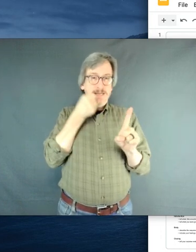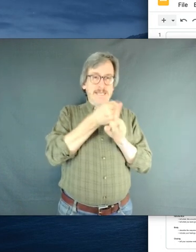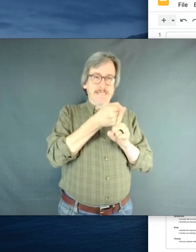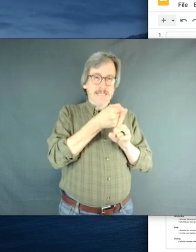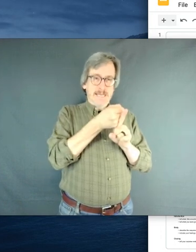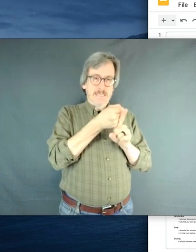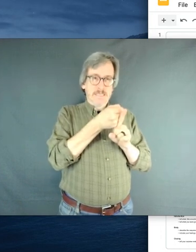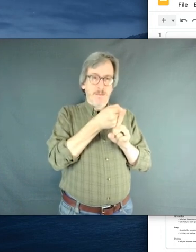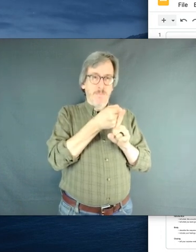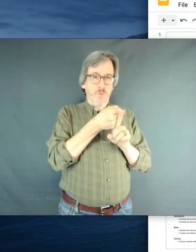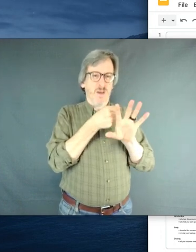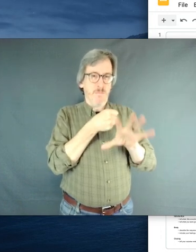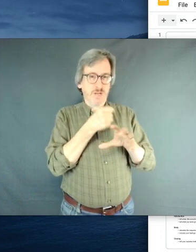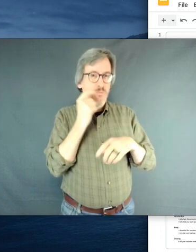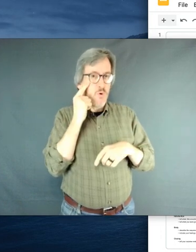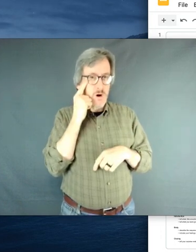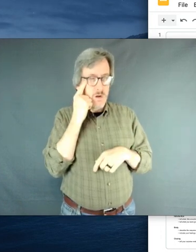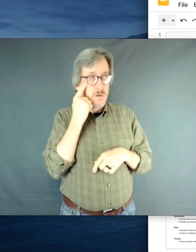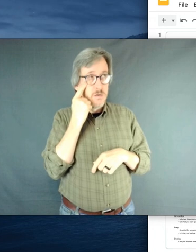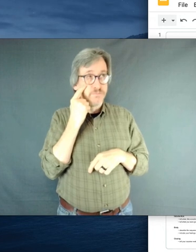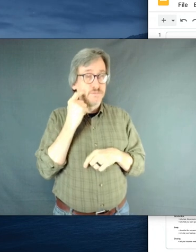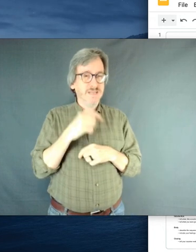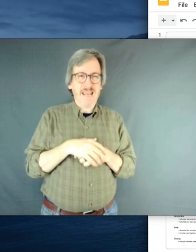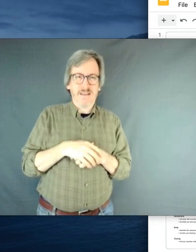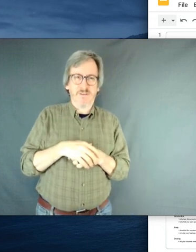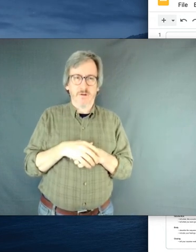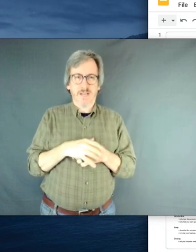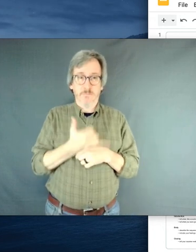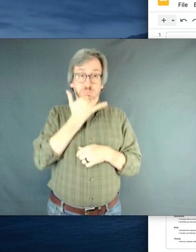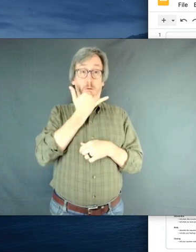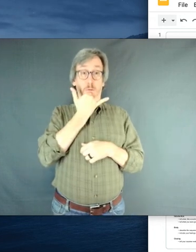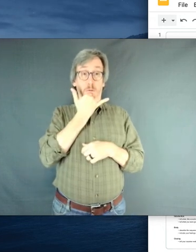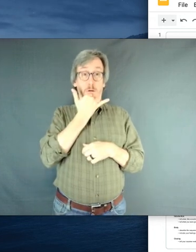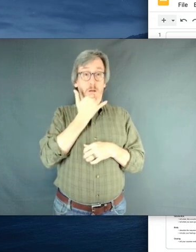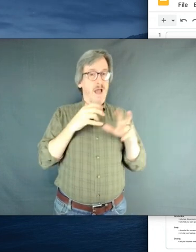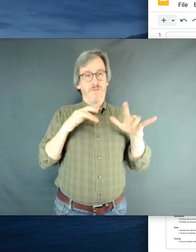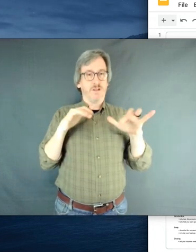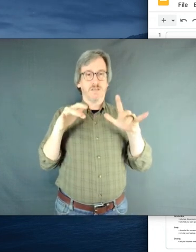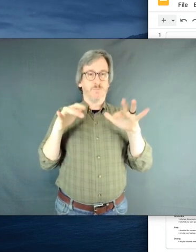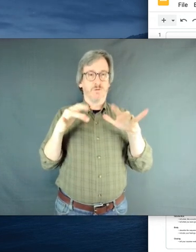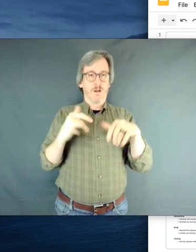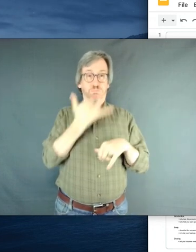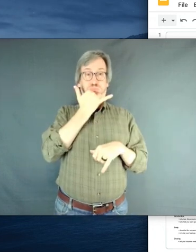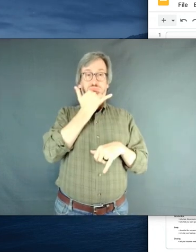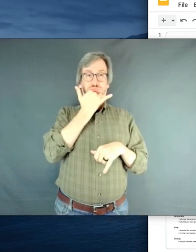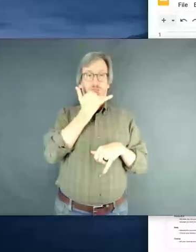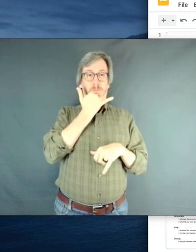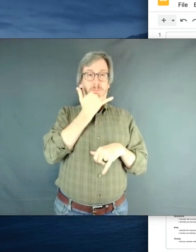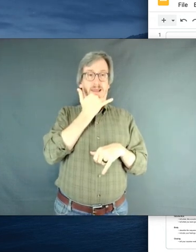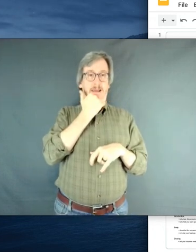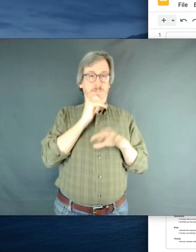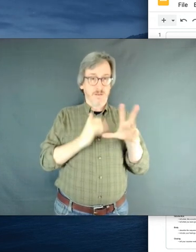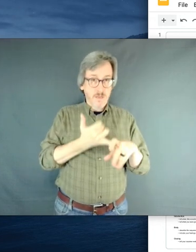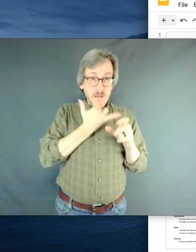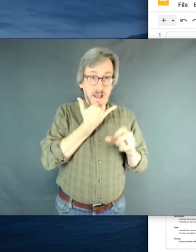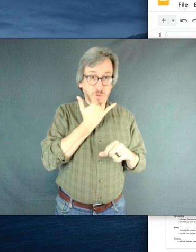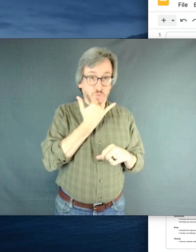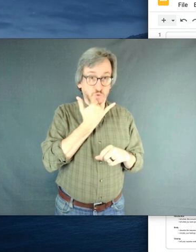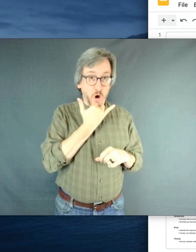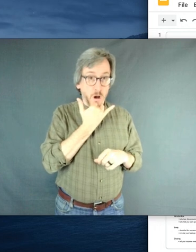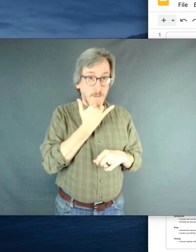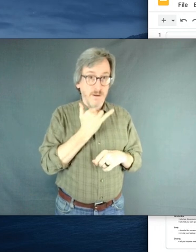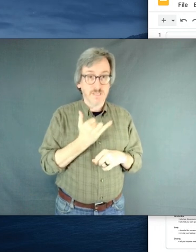Same idea as this, but with a much more negative connotation. Oh, I thought something was going on. Ooh, something bad happened. I